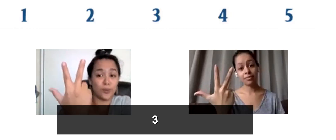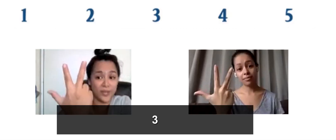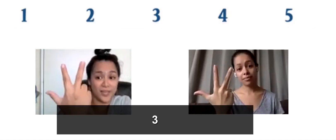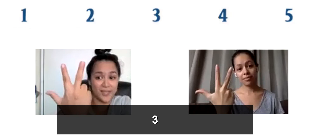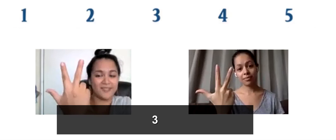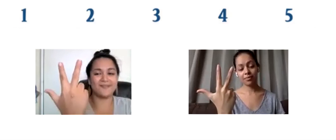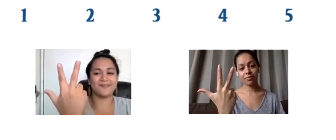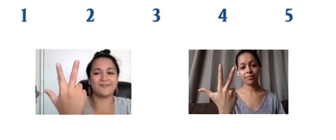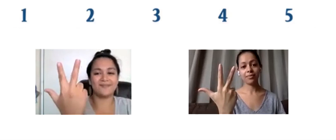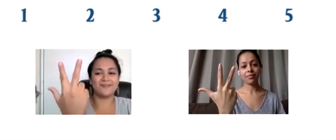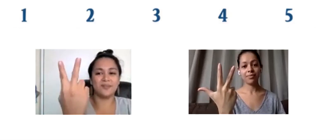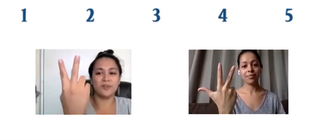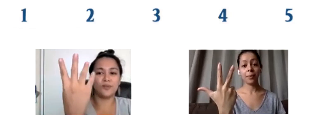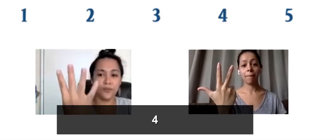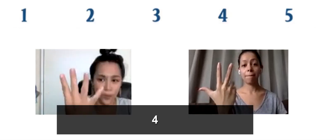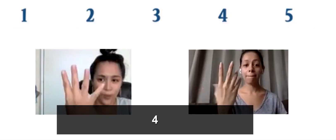3,